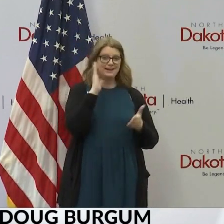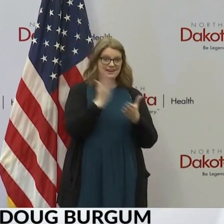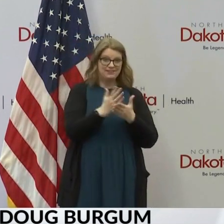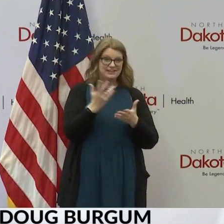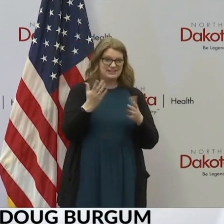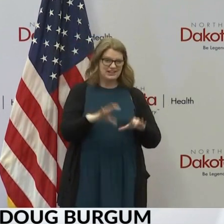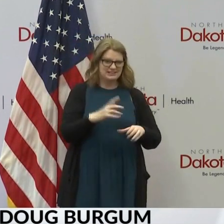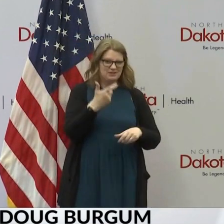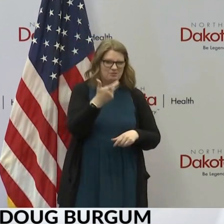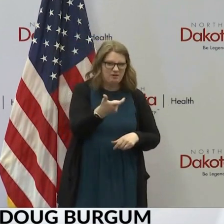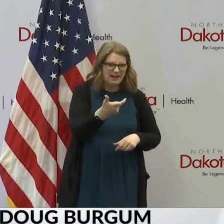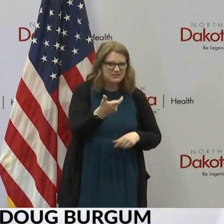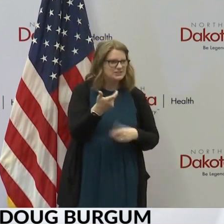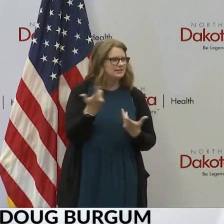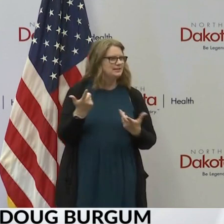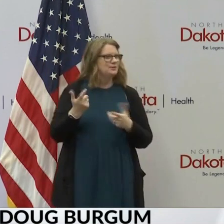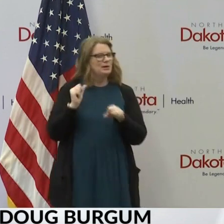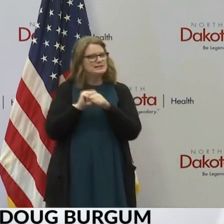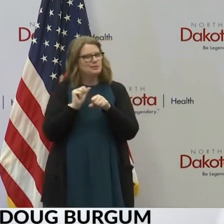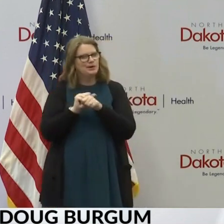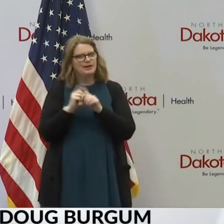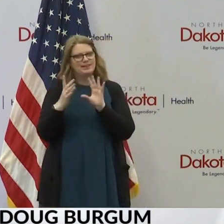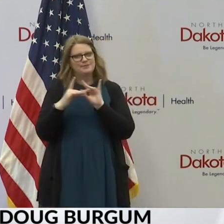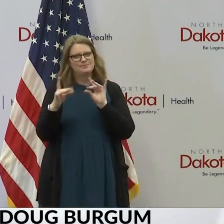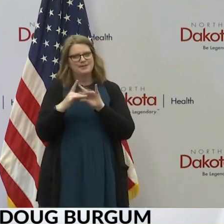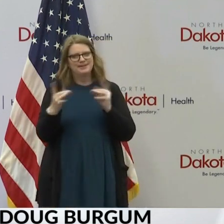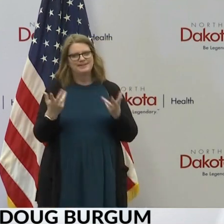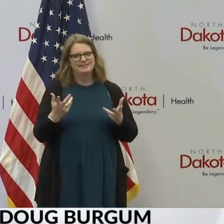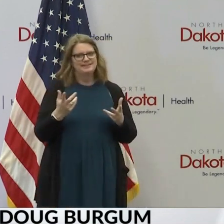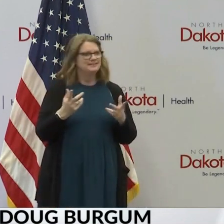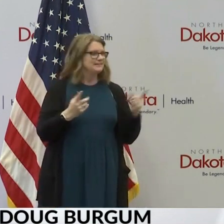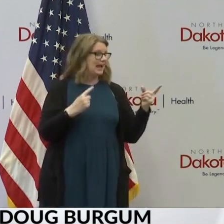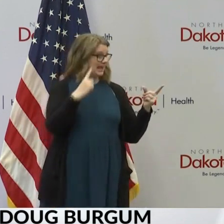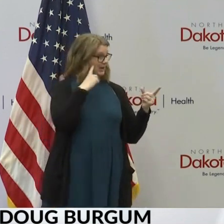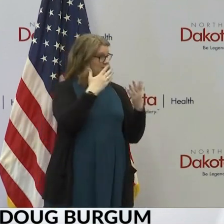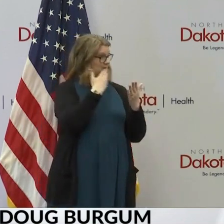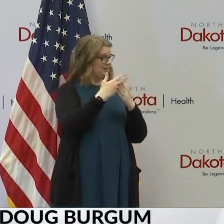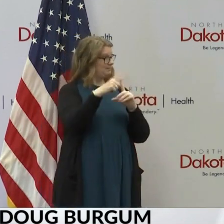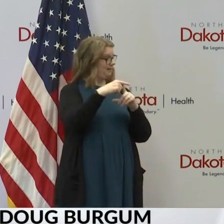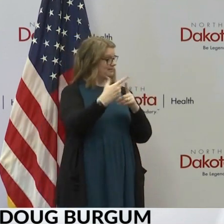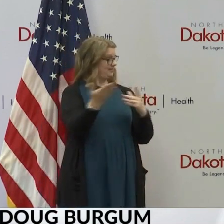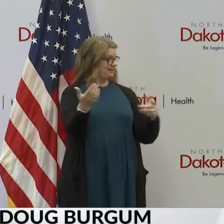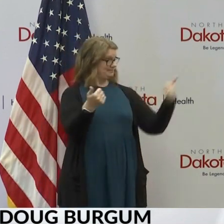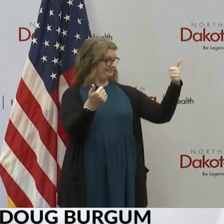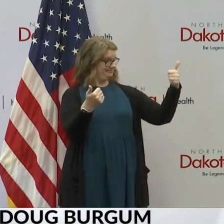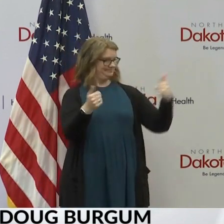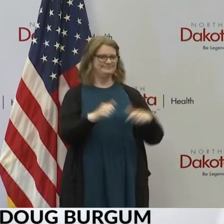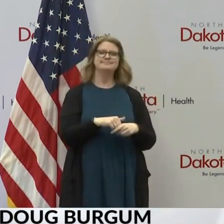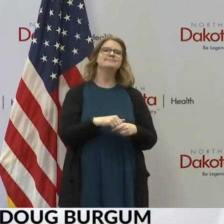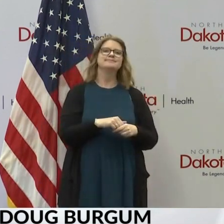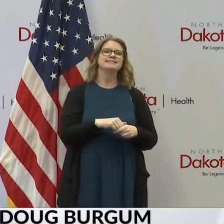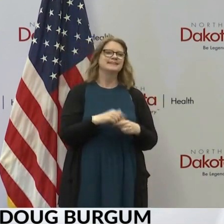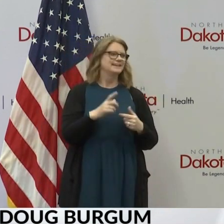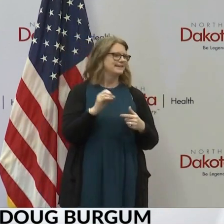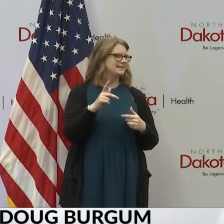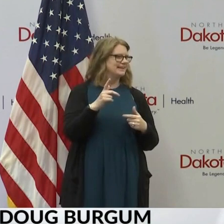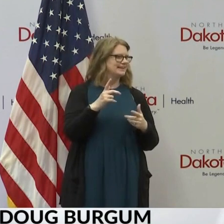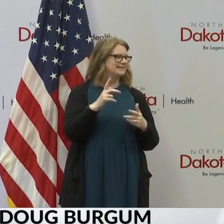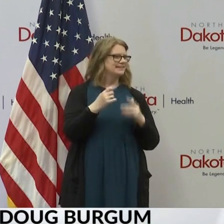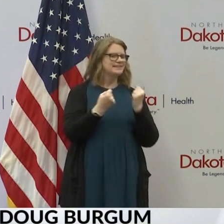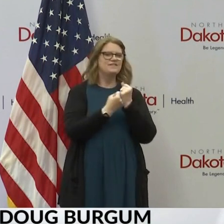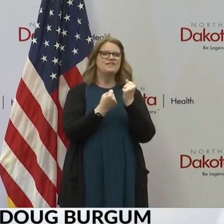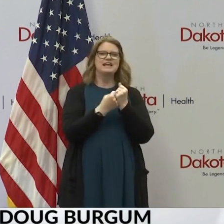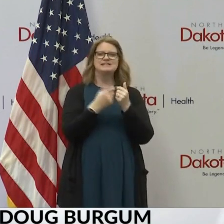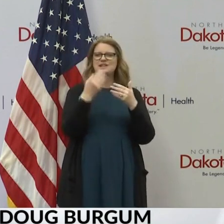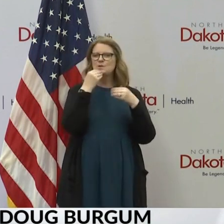to watch you because we're always working on our remarks right to the last end. But I hear good remarks about what you're doing. Thank you. The fans at the grocery store said I'm doing a